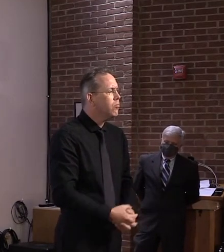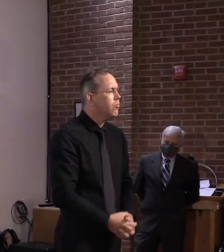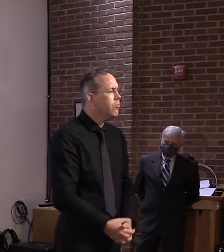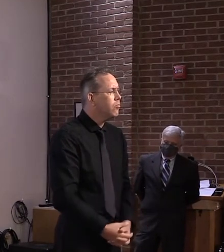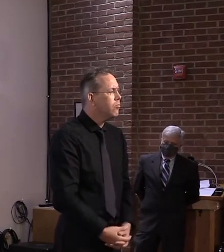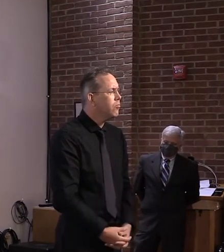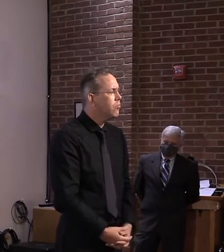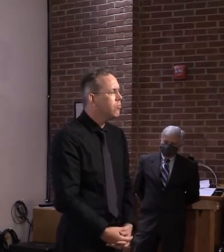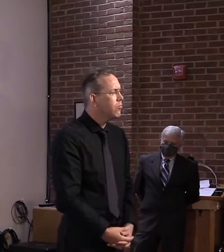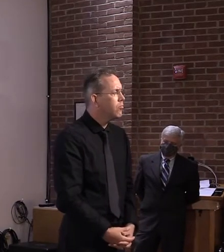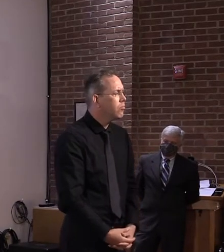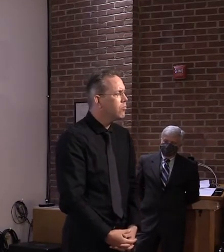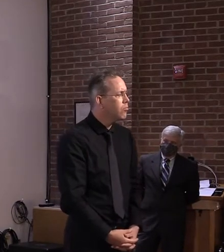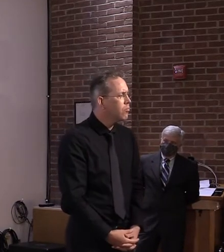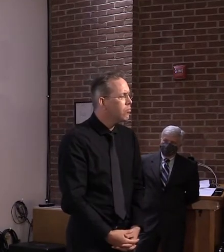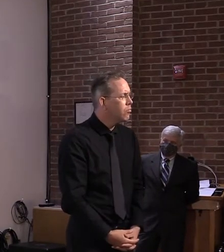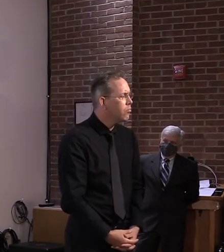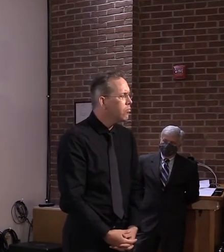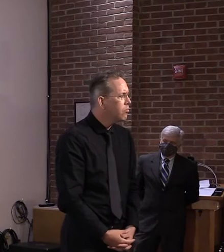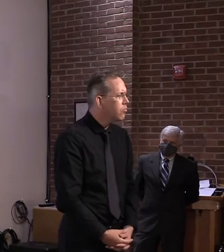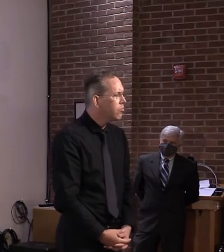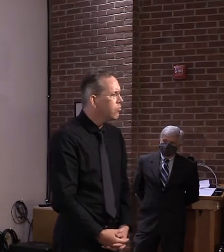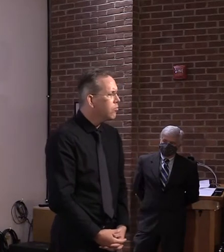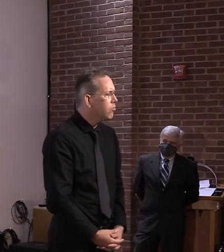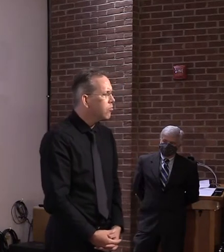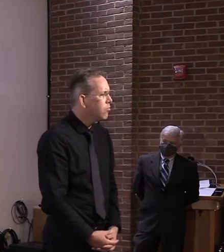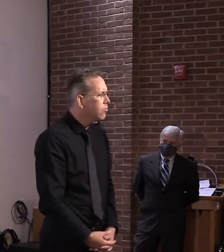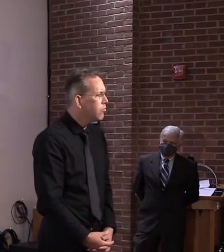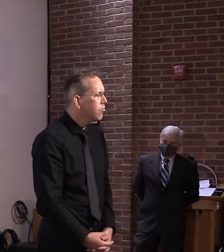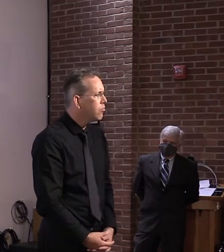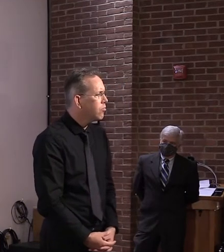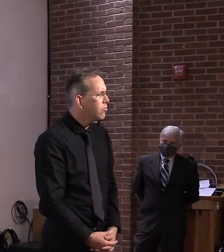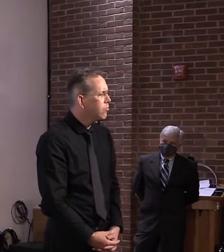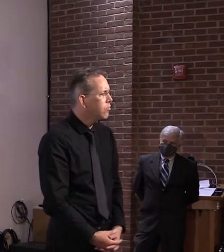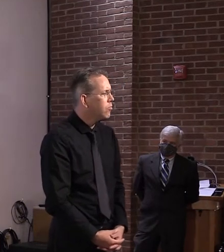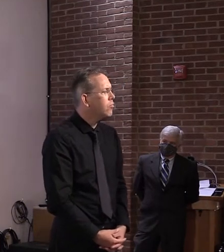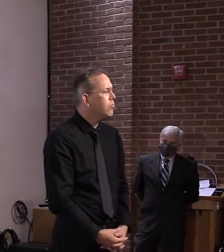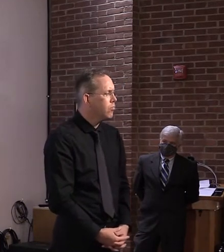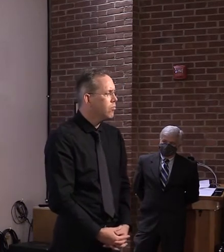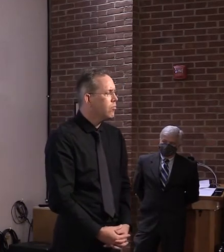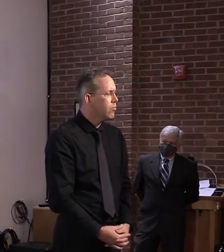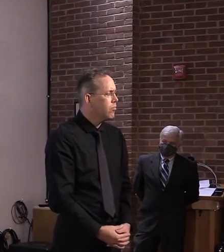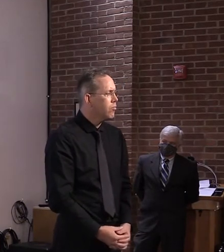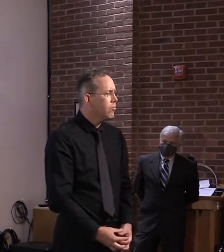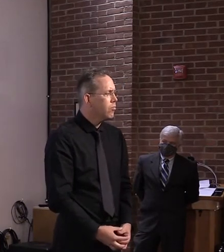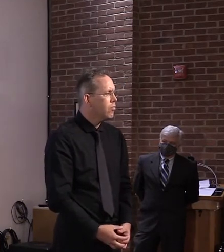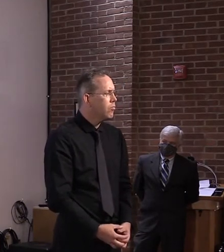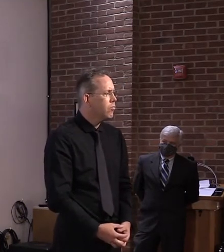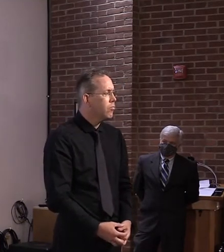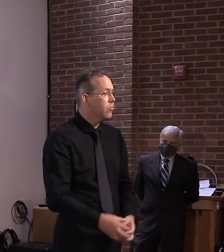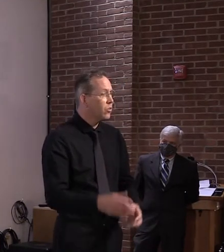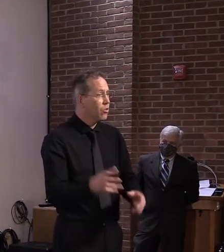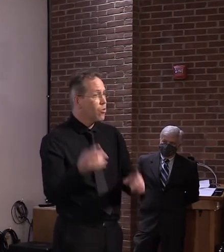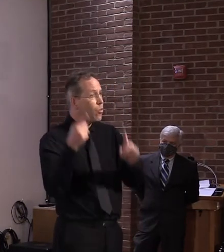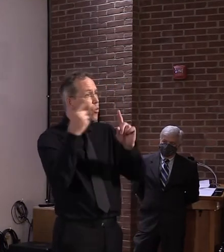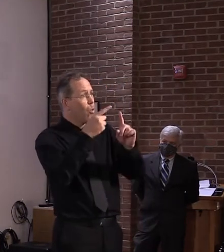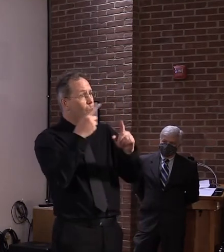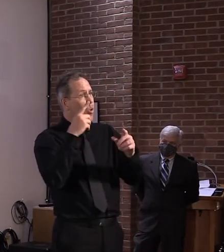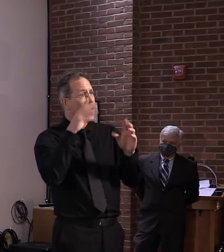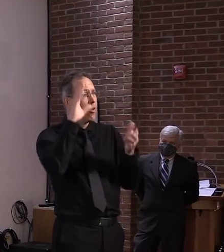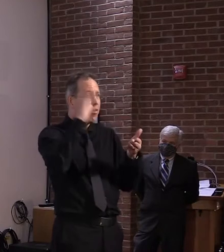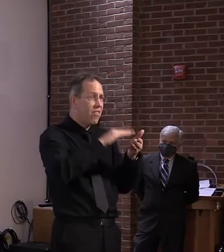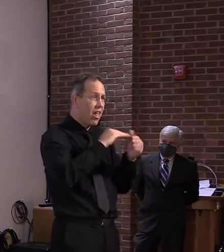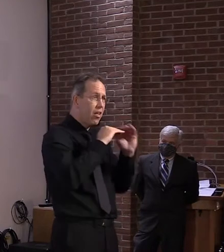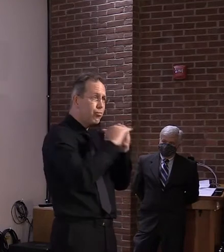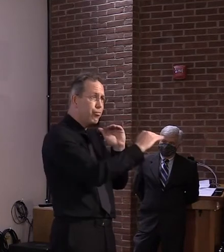is to have no cases, at which point the curve will be flat. Right. And we know that in the United States,